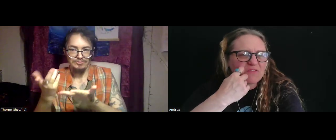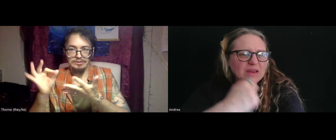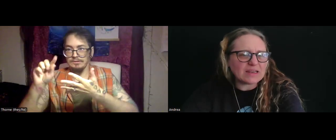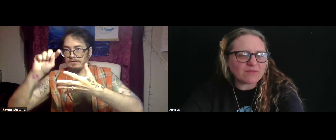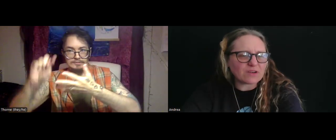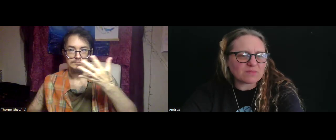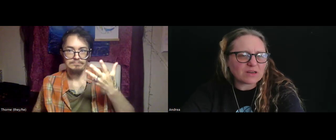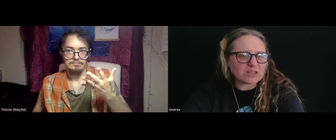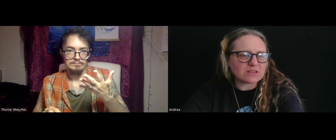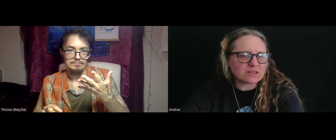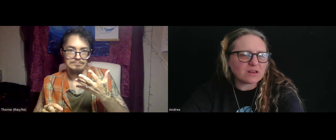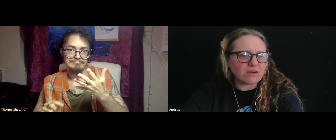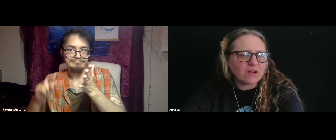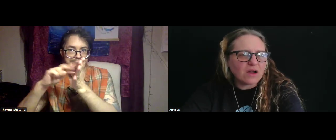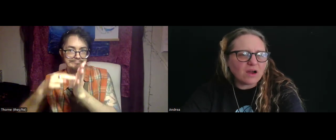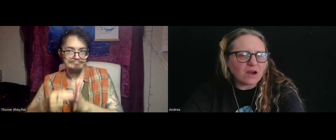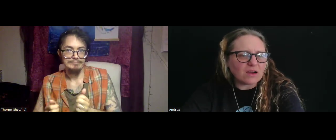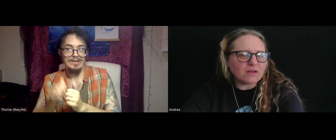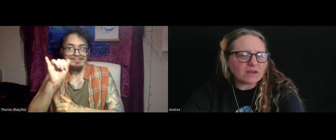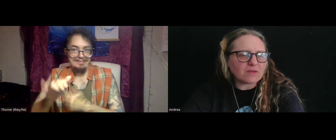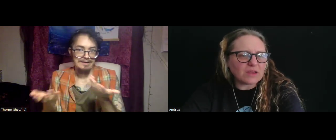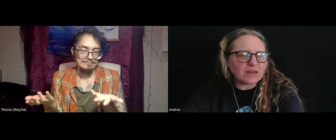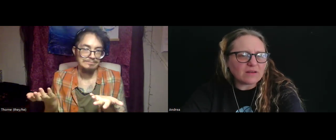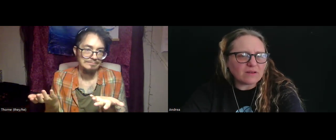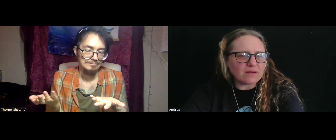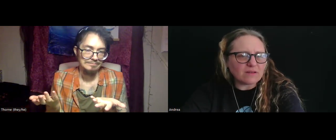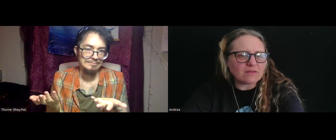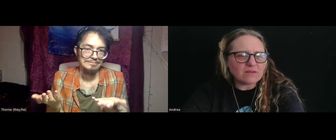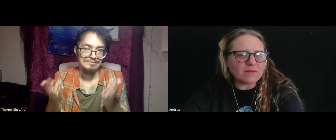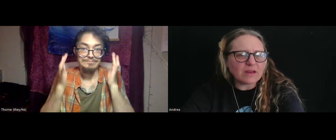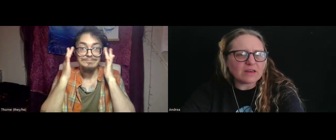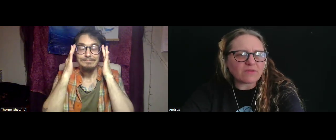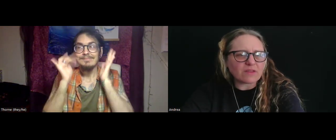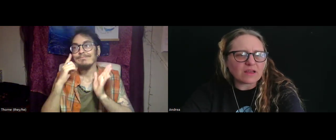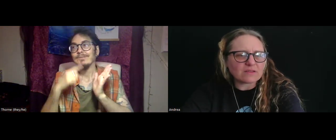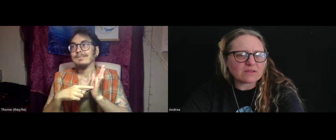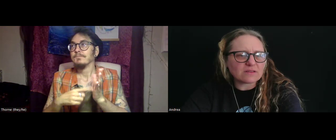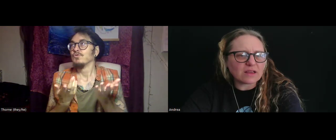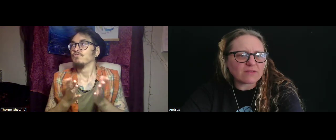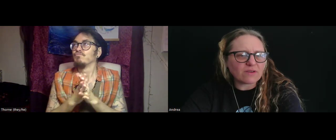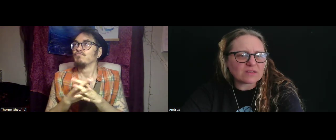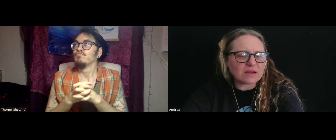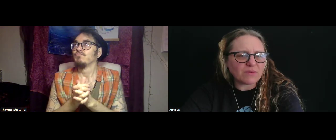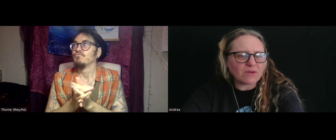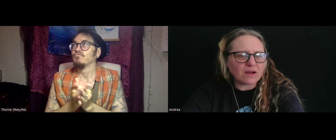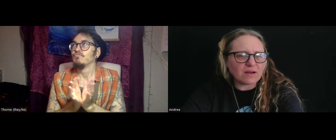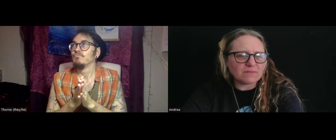many different expressions, it could mean many different things. Like, for example,